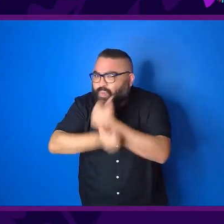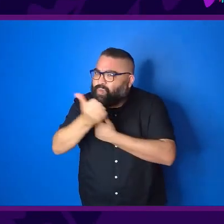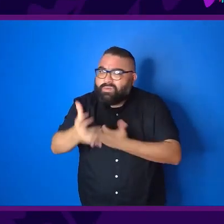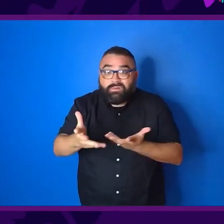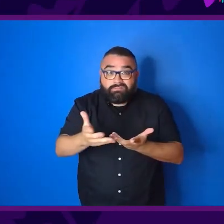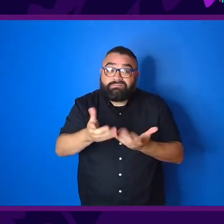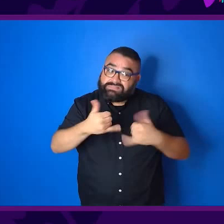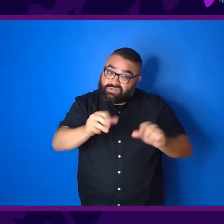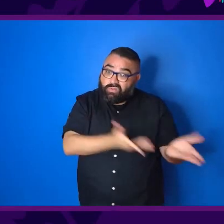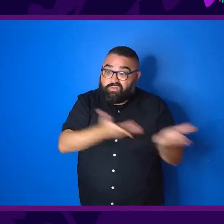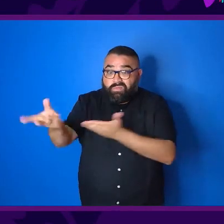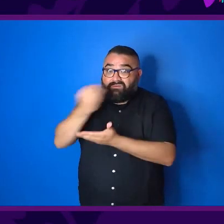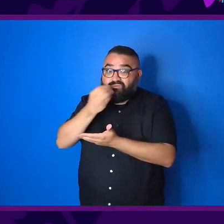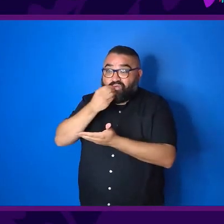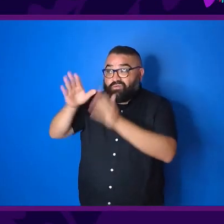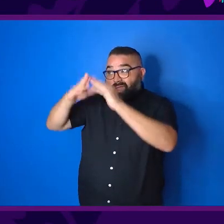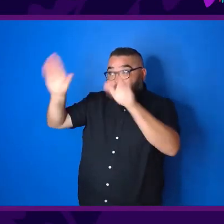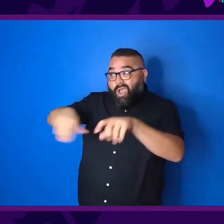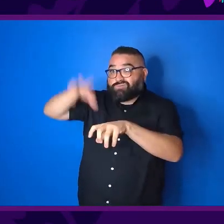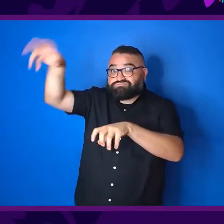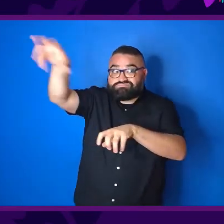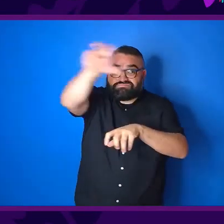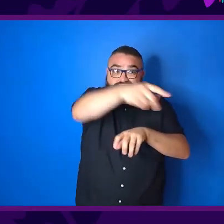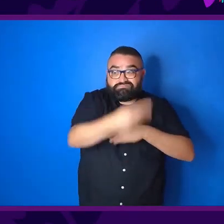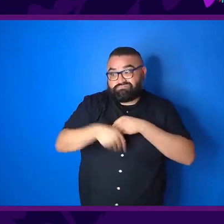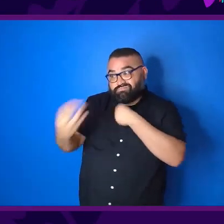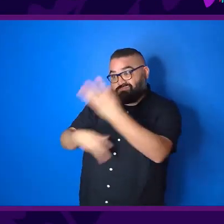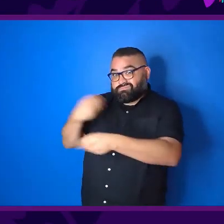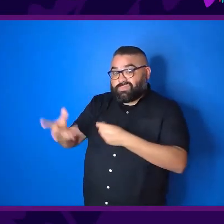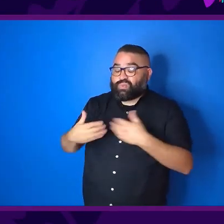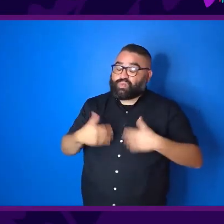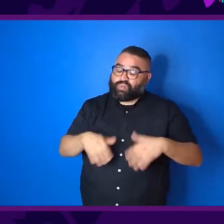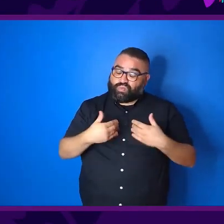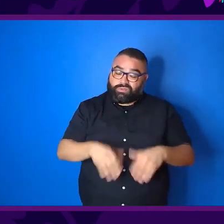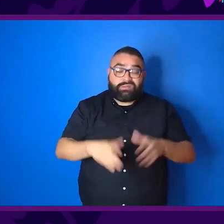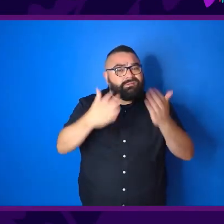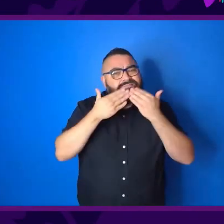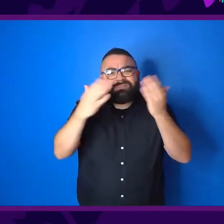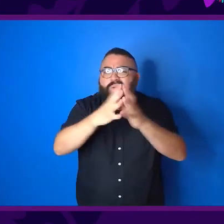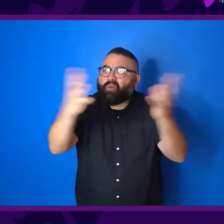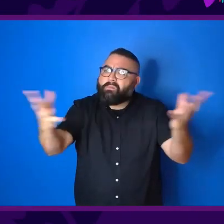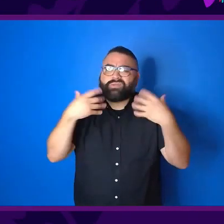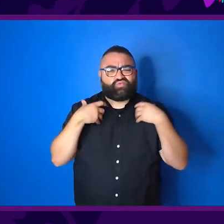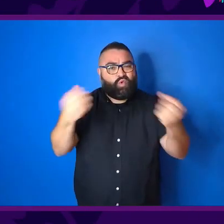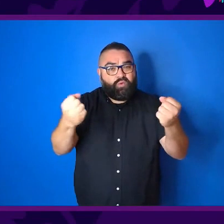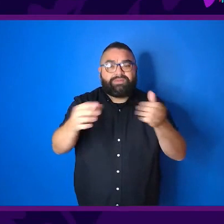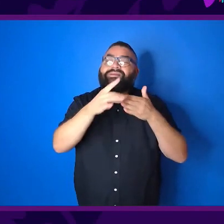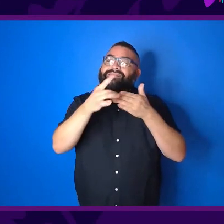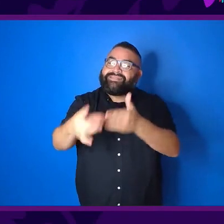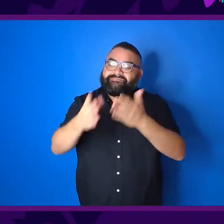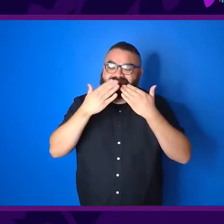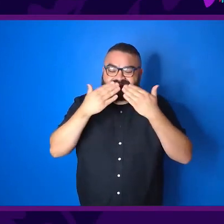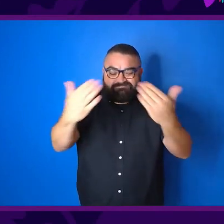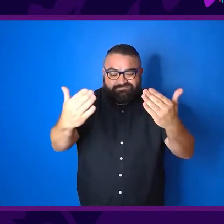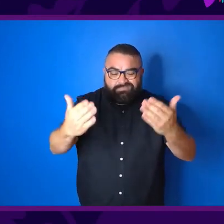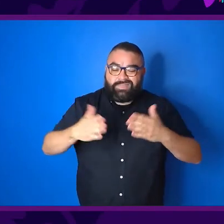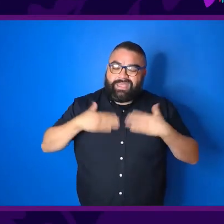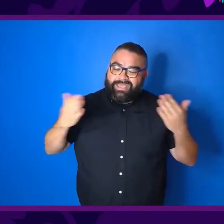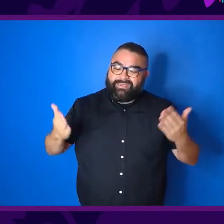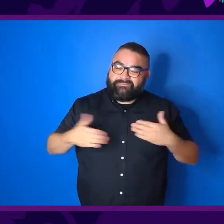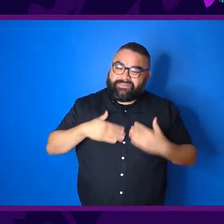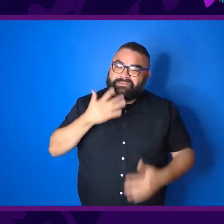On behalf of the Congress, thank you, Dolores, for your extraordinary courage and leadership, and happy, happy